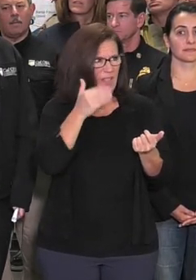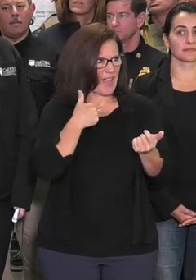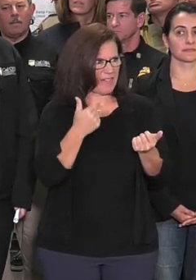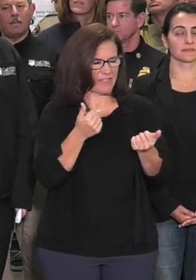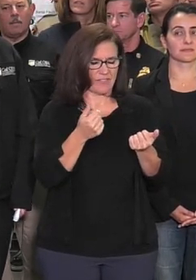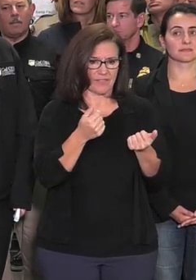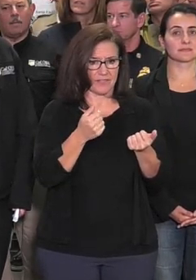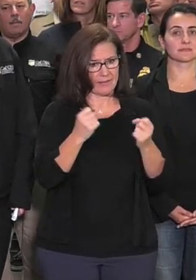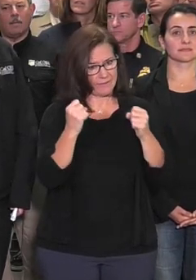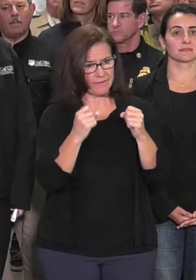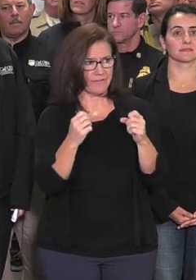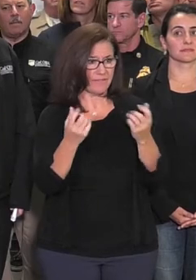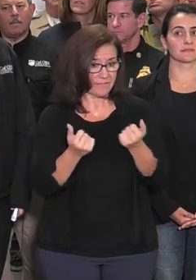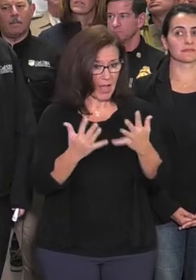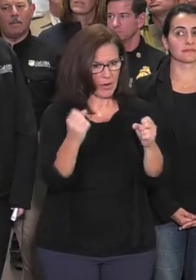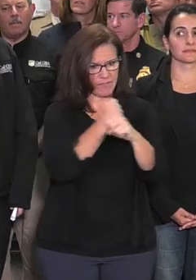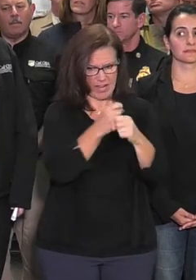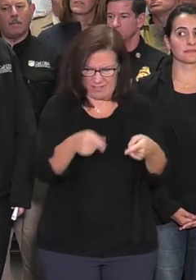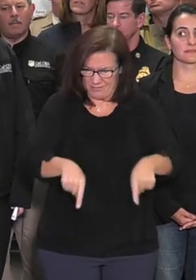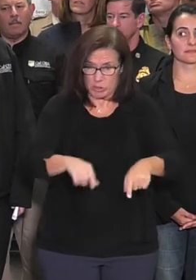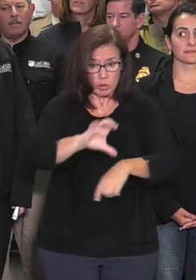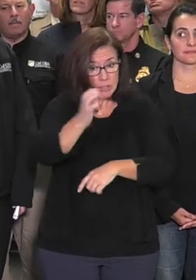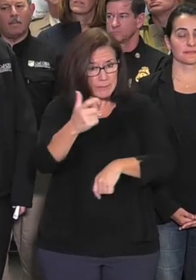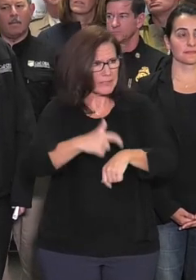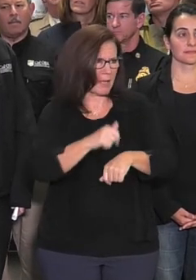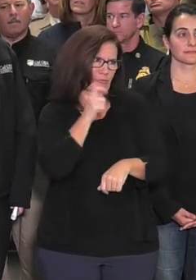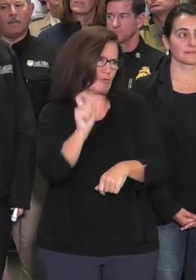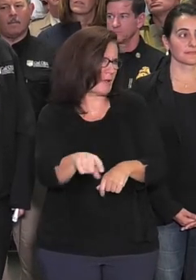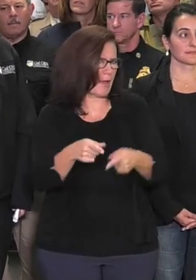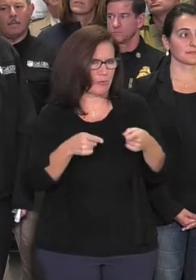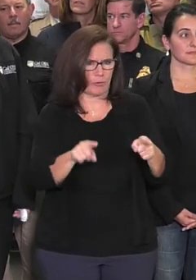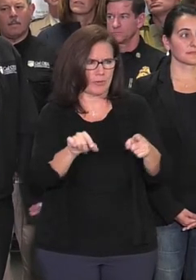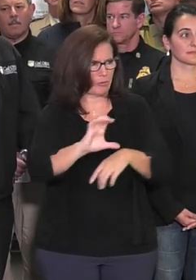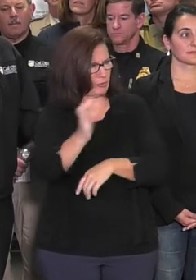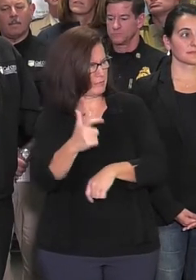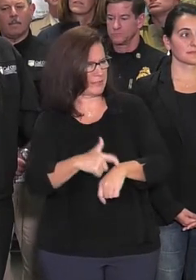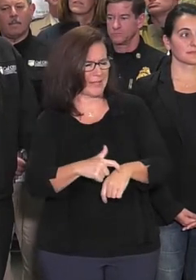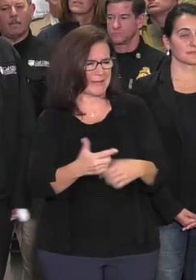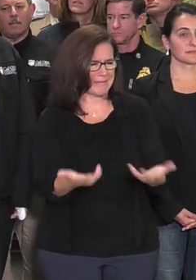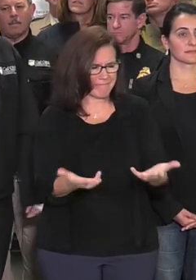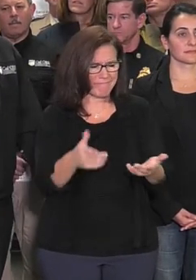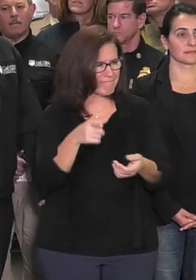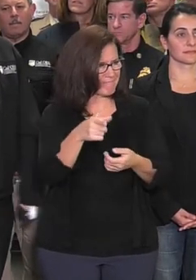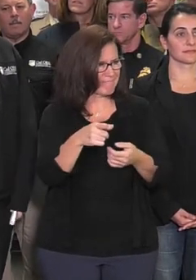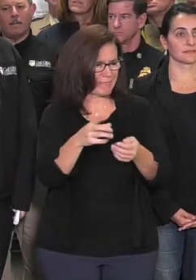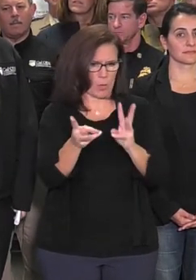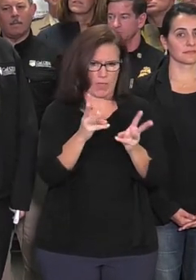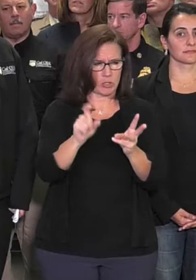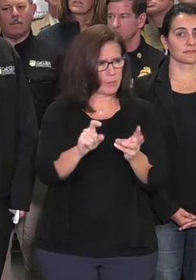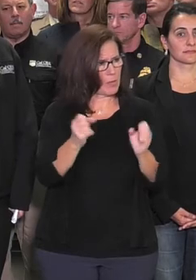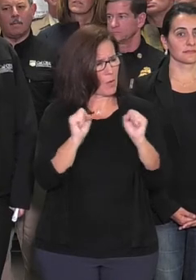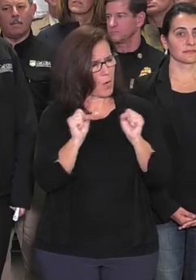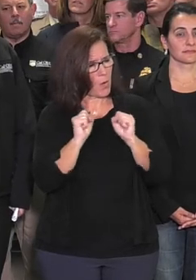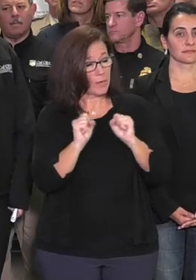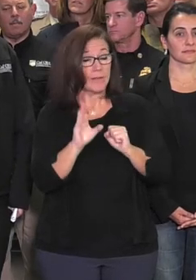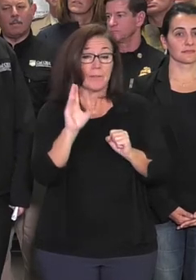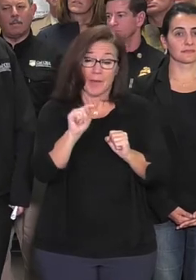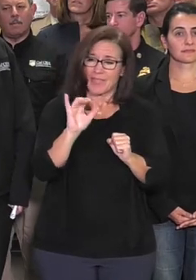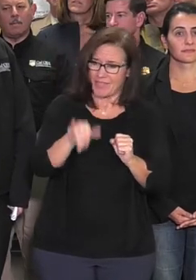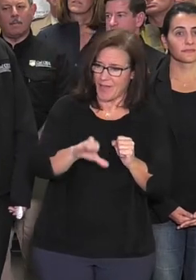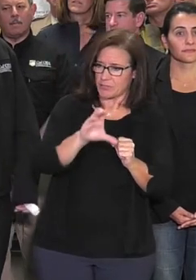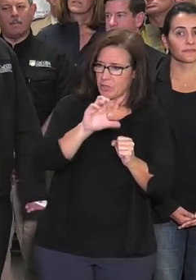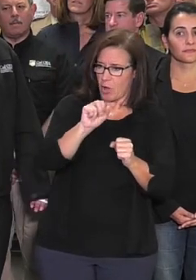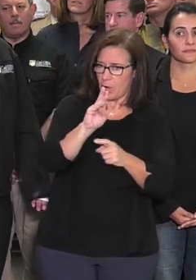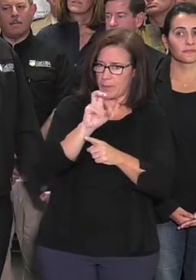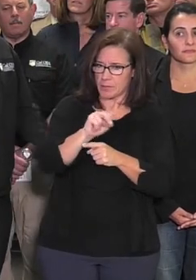very odd and unusual, but it is the way the world is with the kind of carbon pollution that we're not only